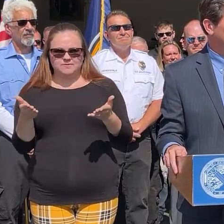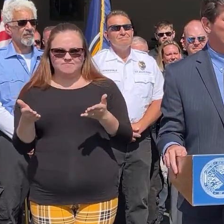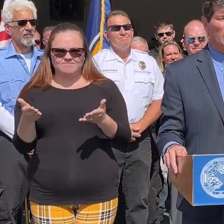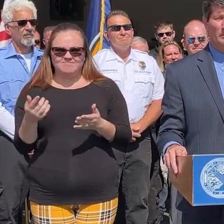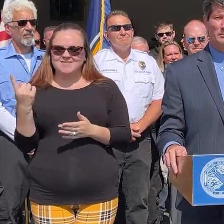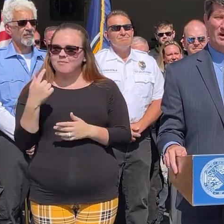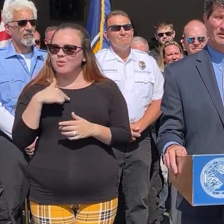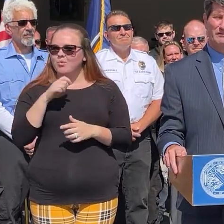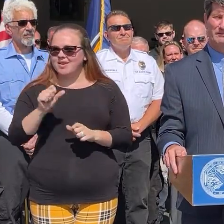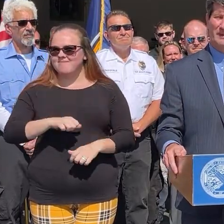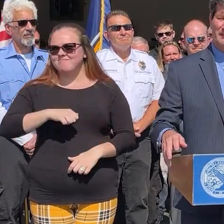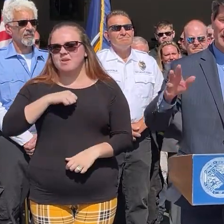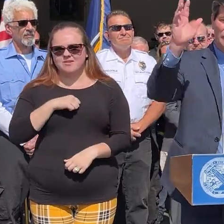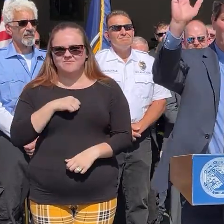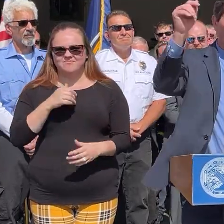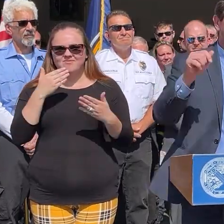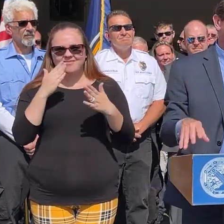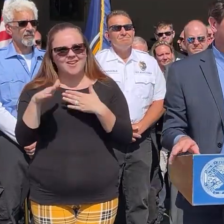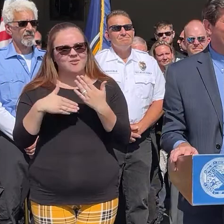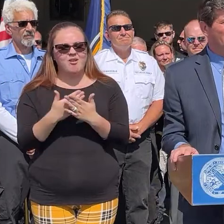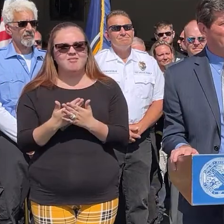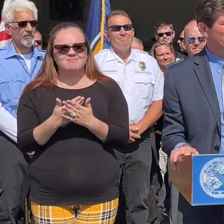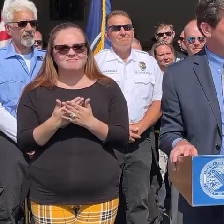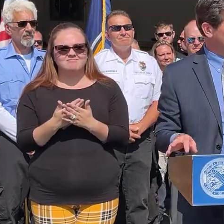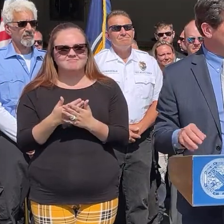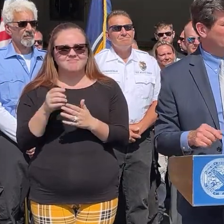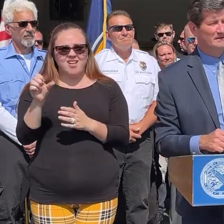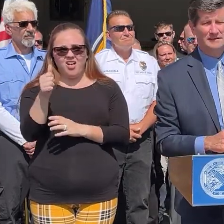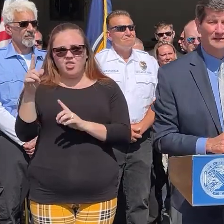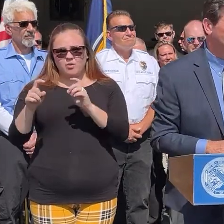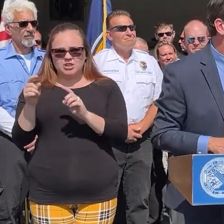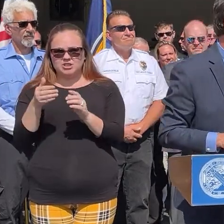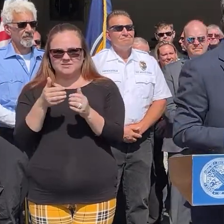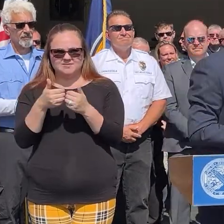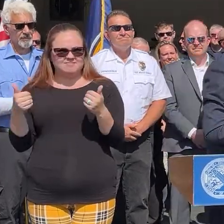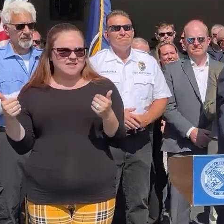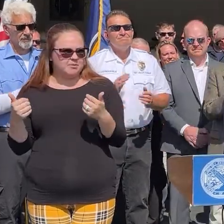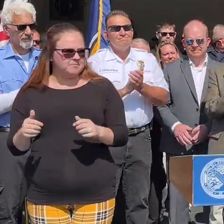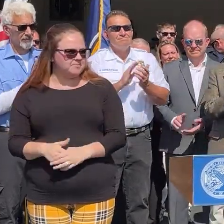it's something we can all be proud of. Thank you all, and any off topics we'll take to the side.